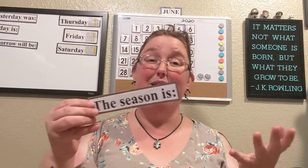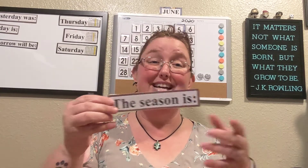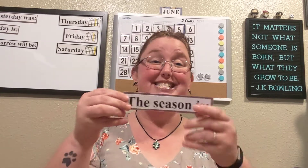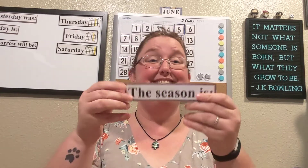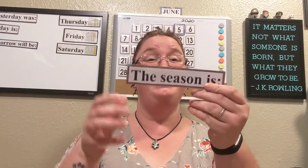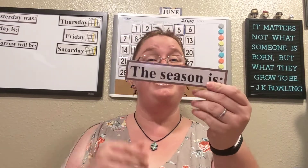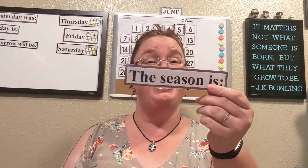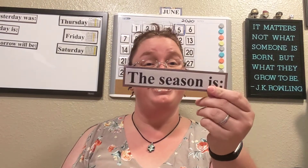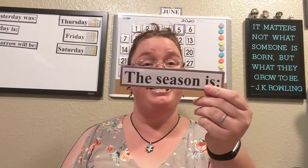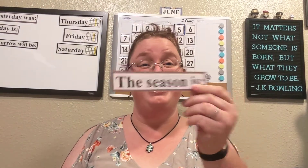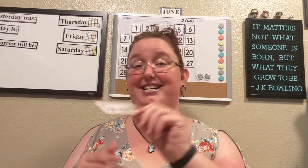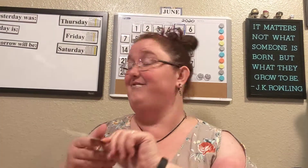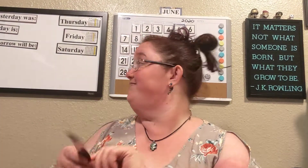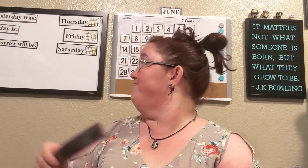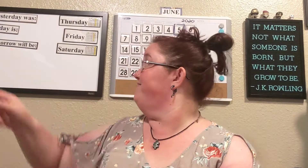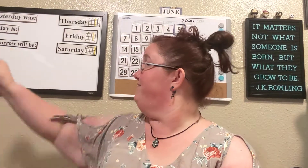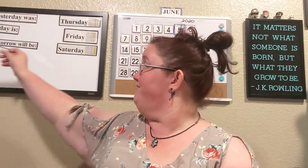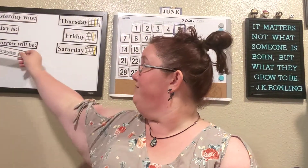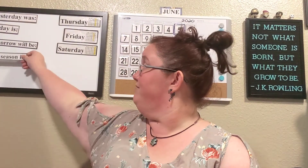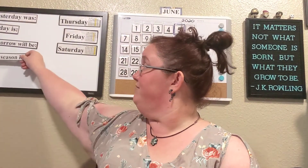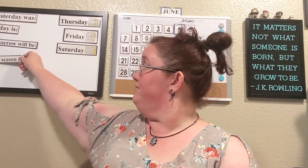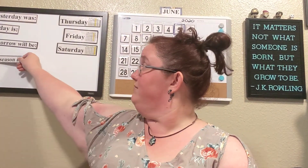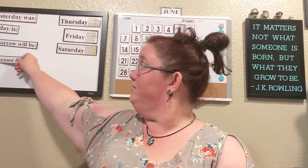What season is it?